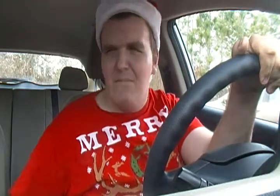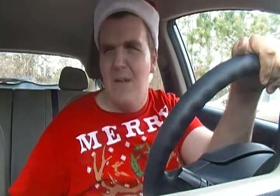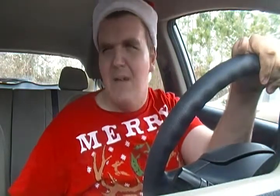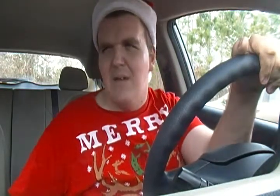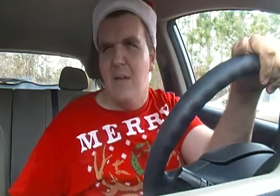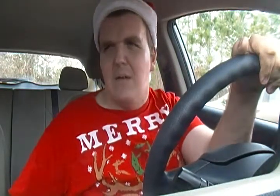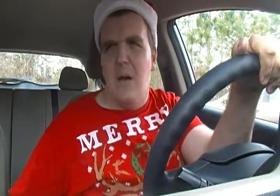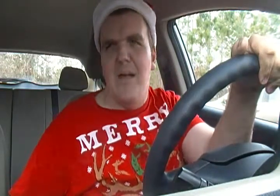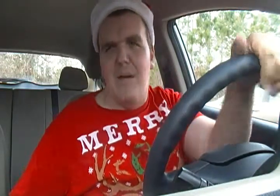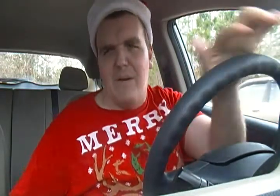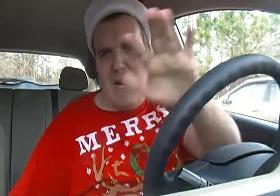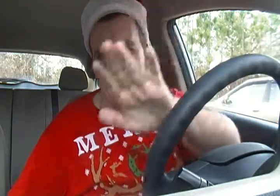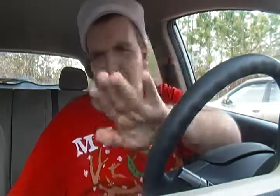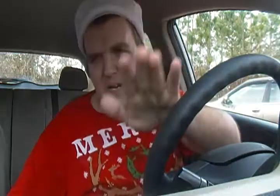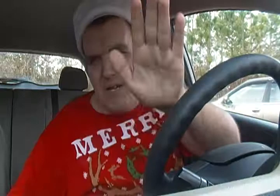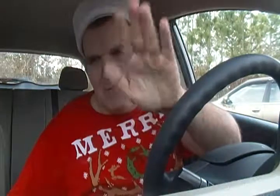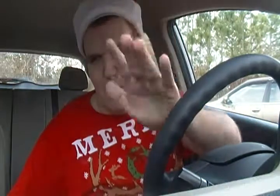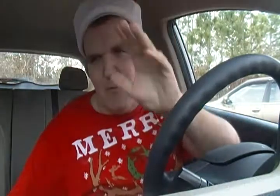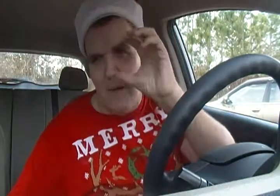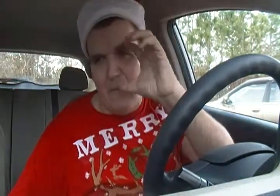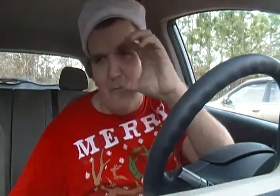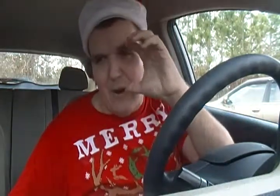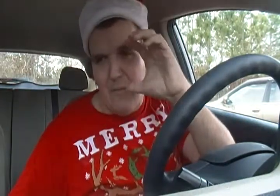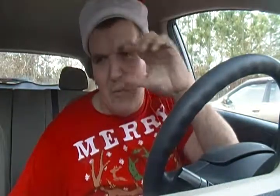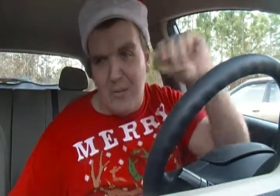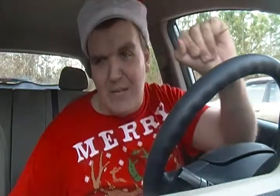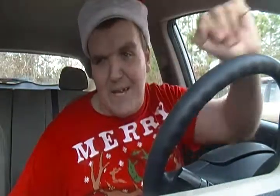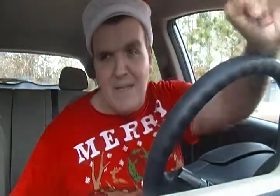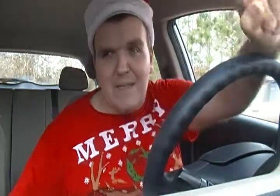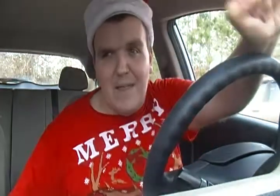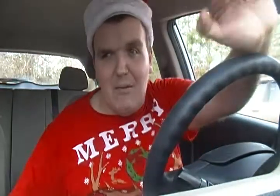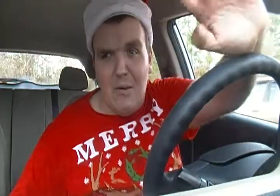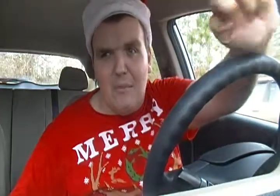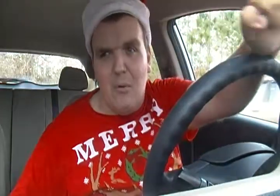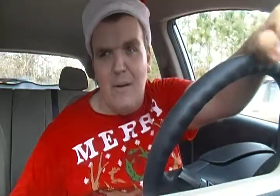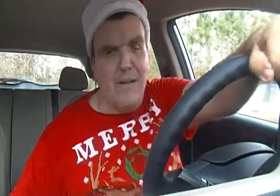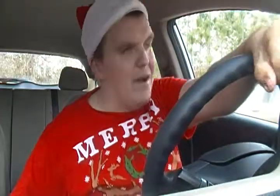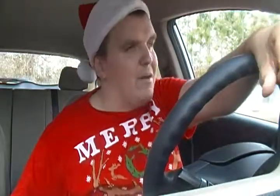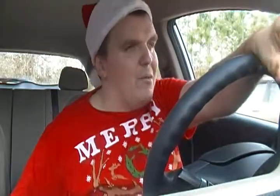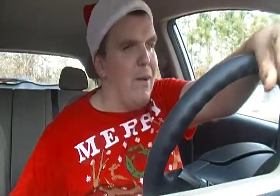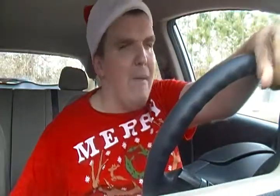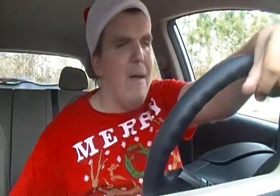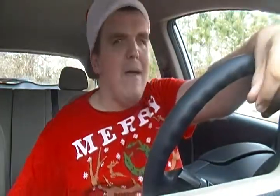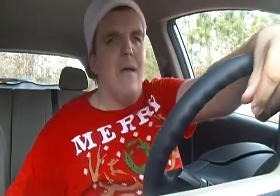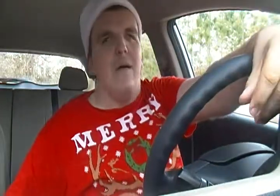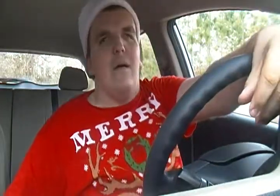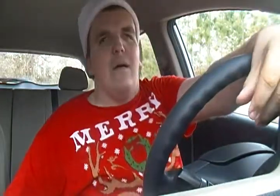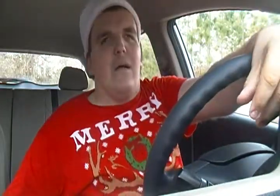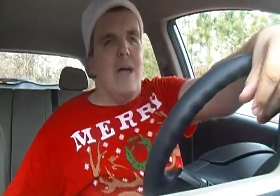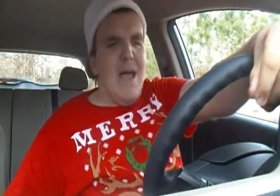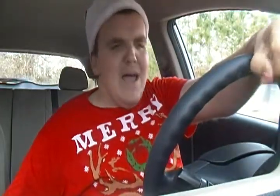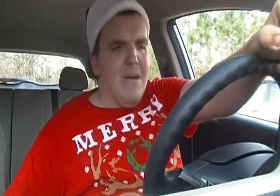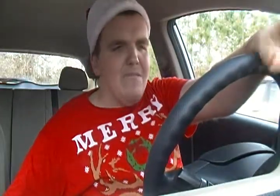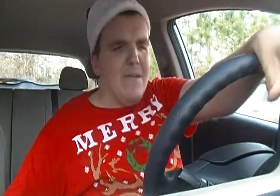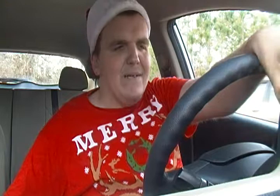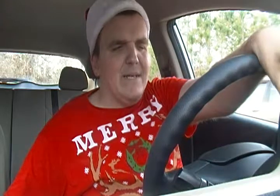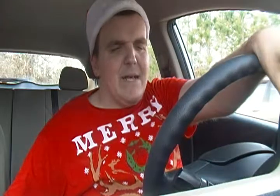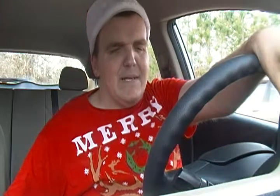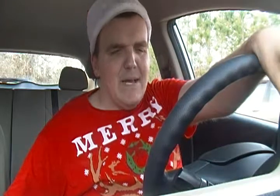oh yeah i forgot to mention in this movie ralphie ralphie rush glasses that will come important later in the movie and he's and